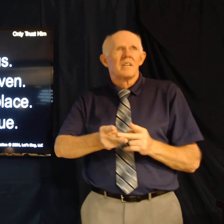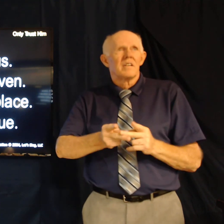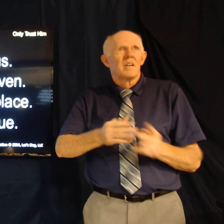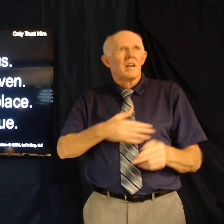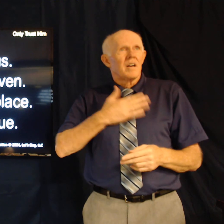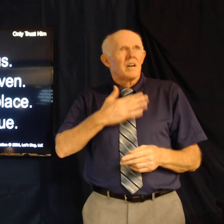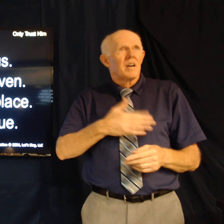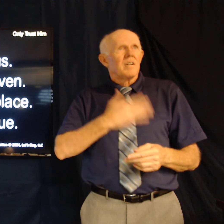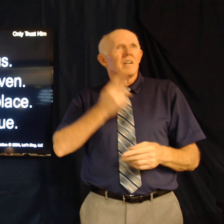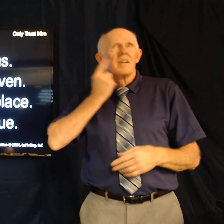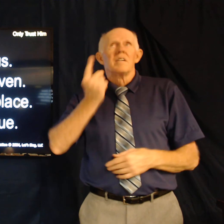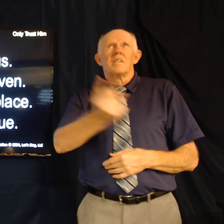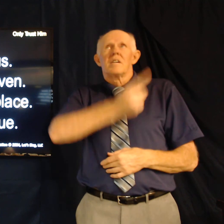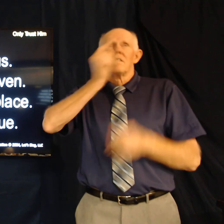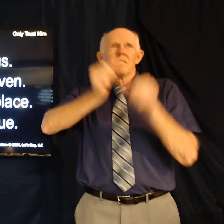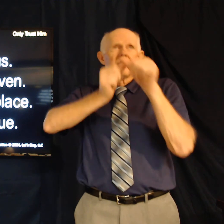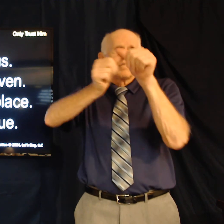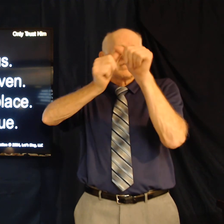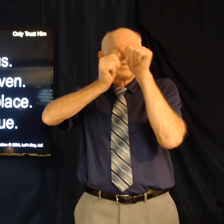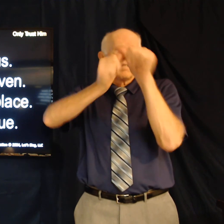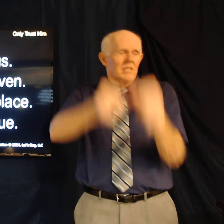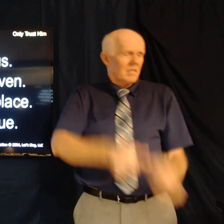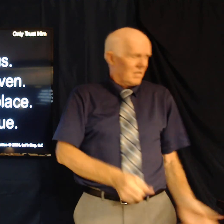place, happy forever, continue.